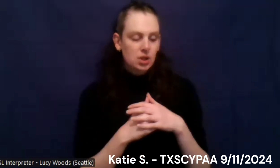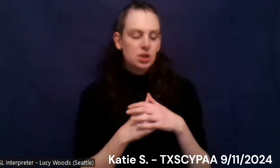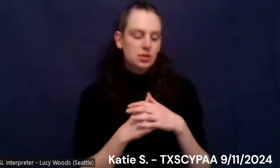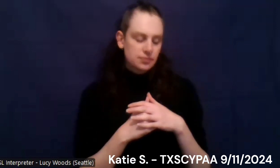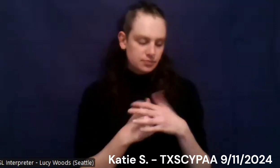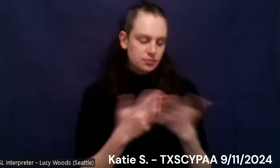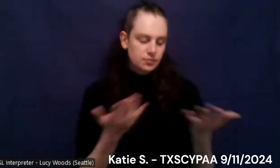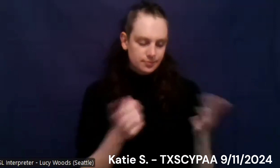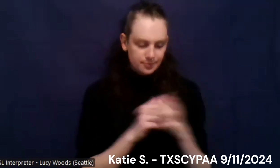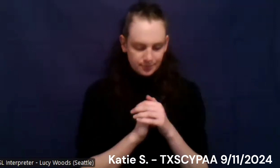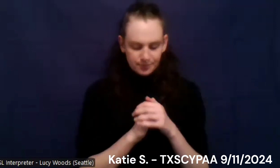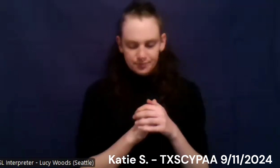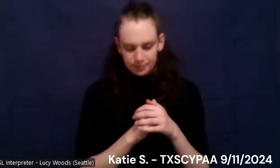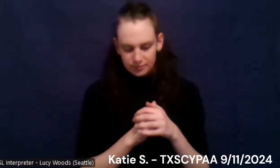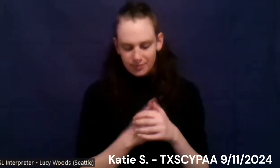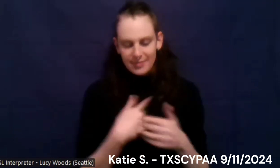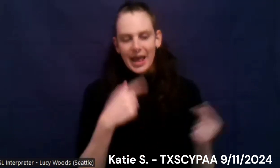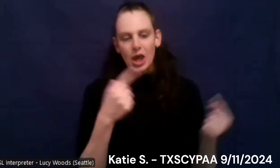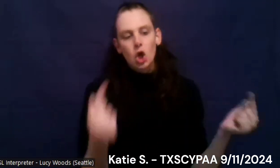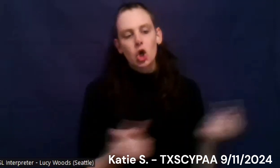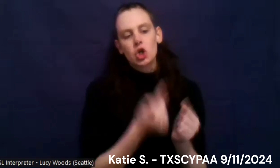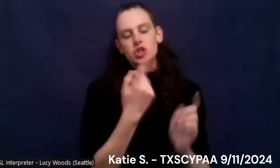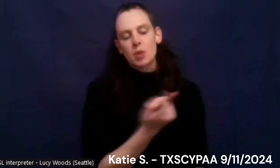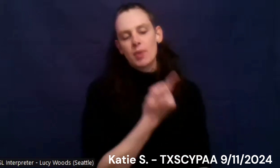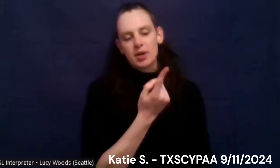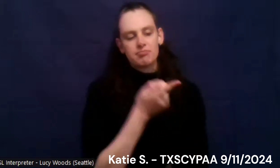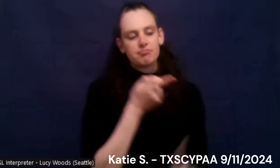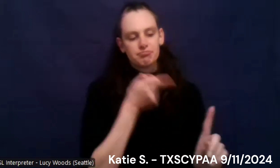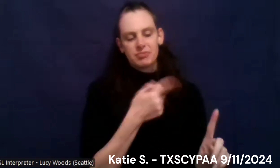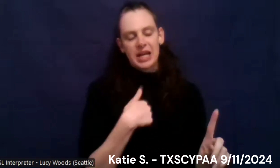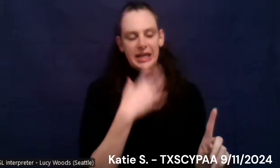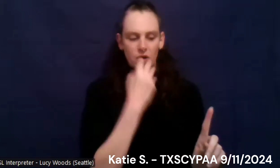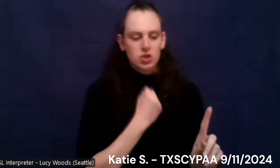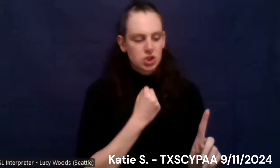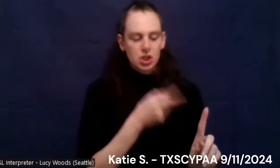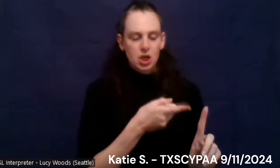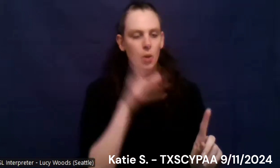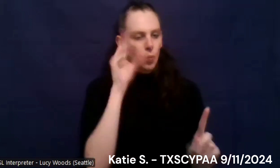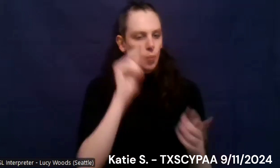things, I hurt somebody that I cared about, a boyfriend that I lived with.